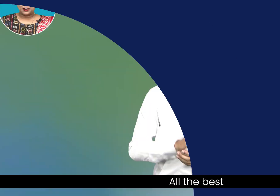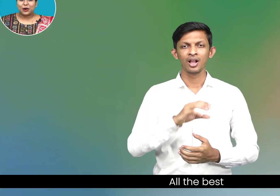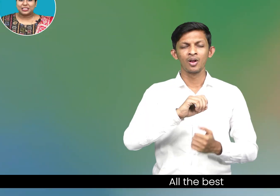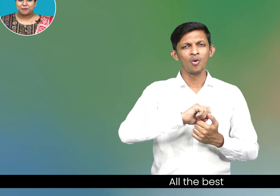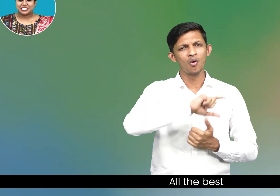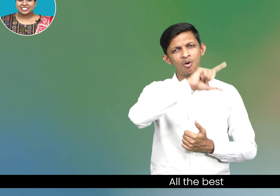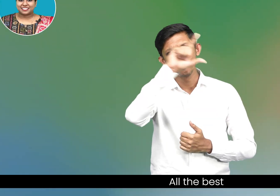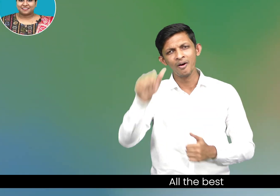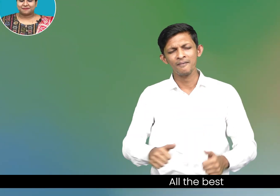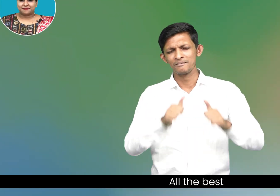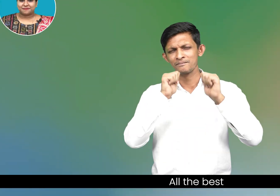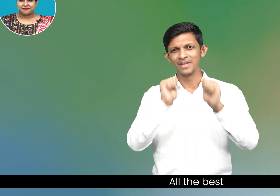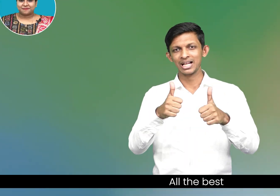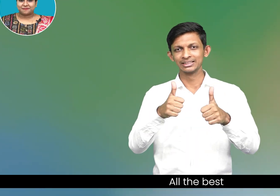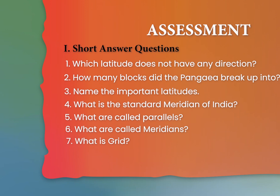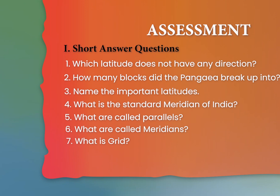All the best.